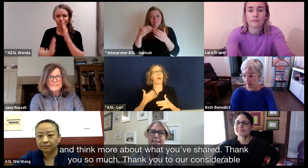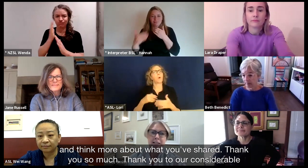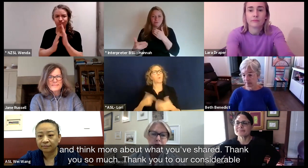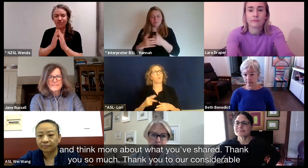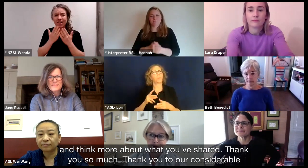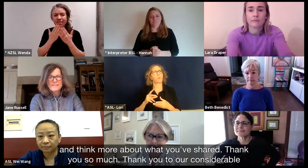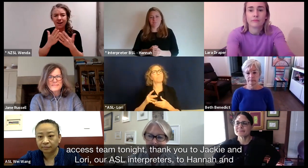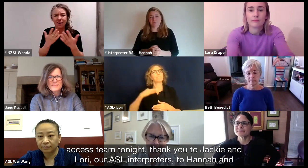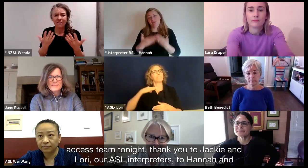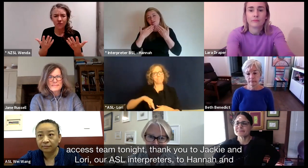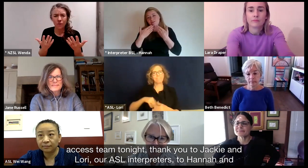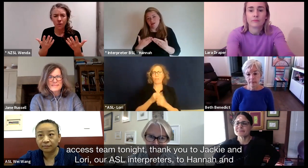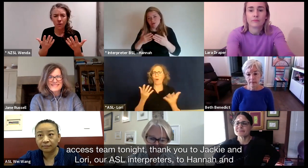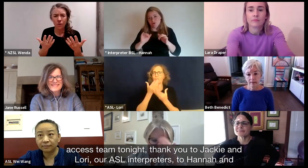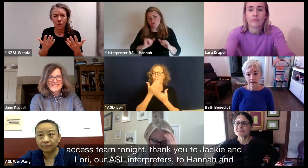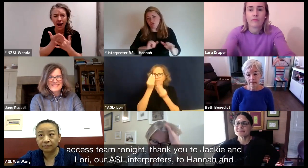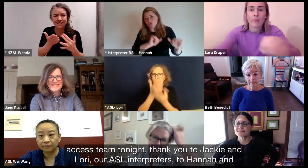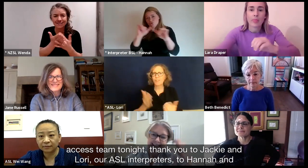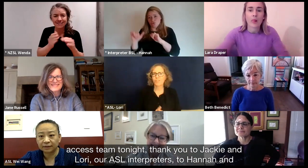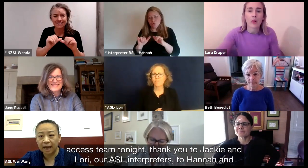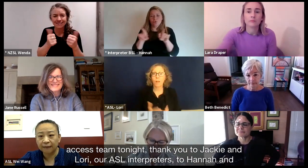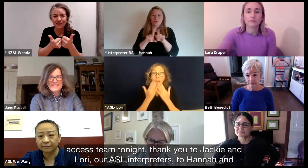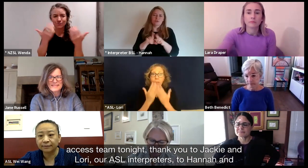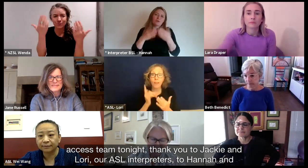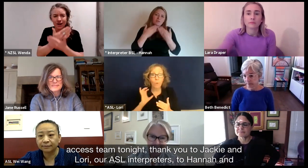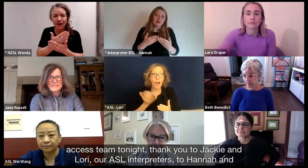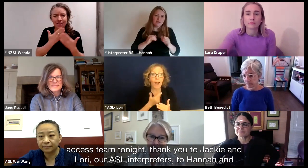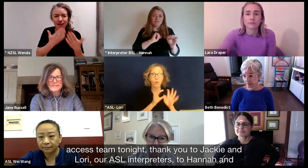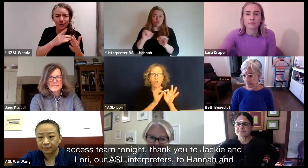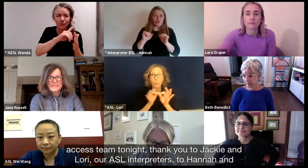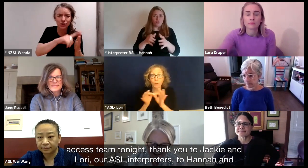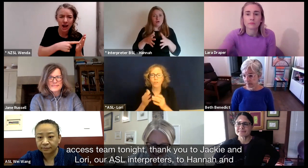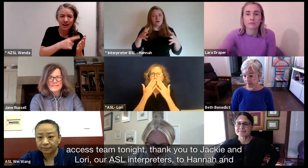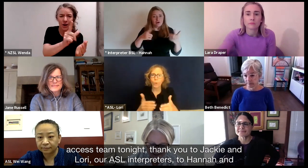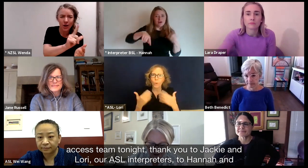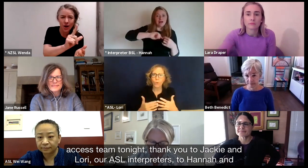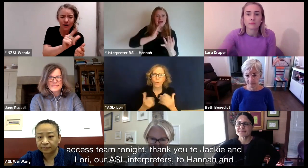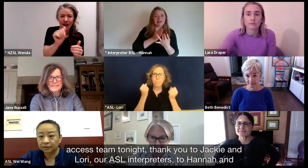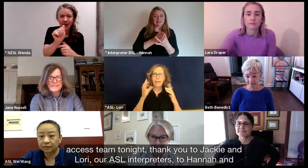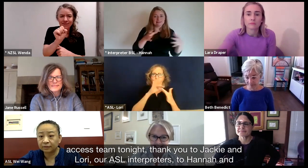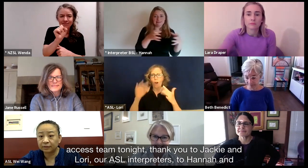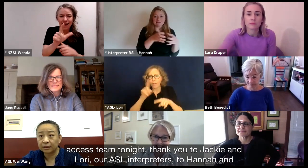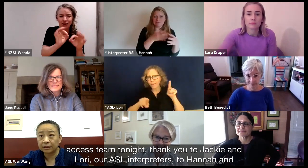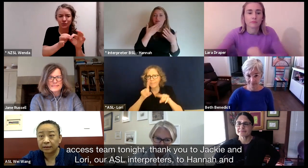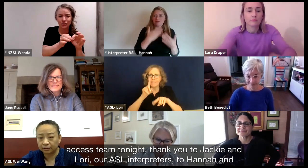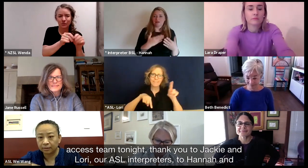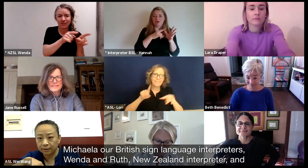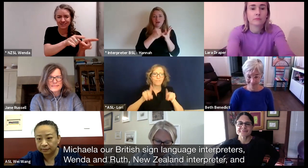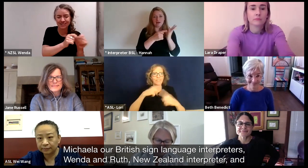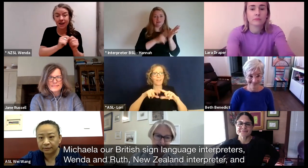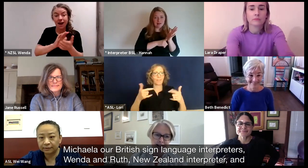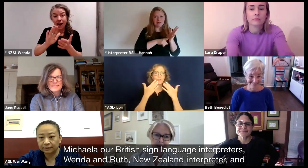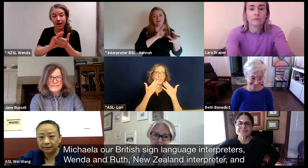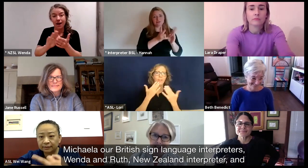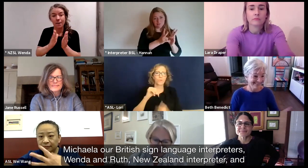to our considerable access team tonight. Thank you to Jackie and Laurie, our ASL interpreters. To Hannah and